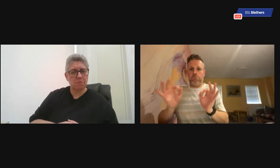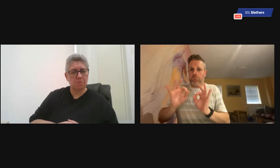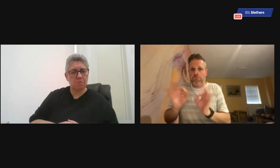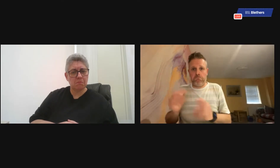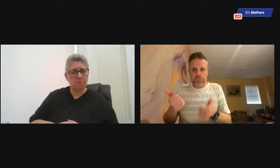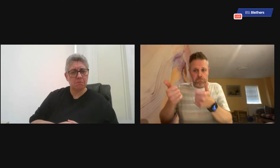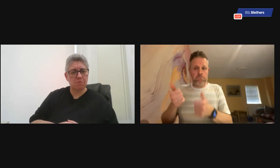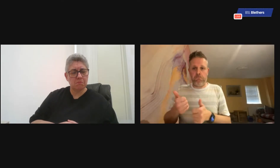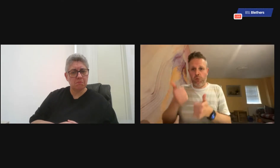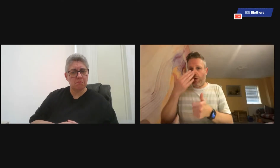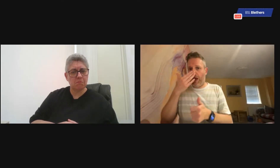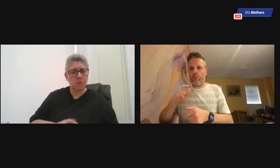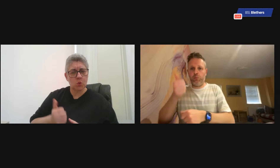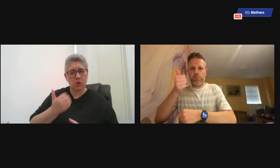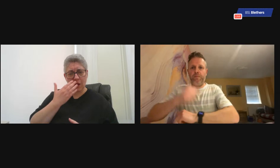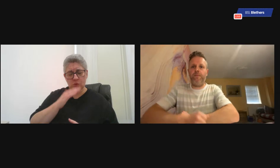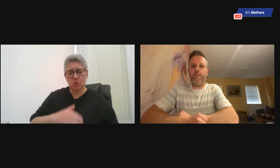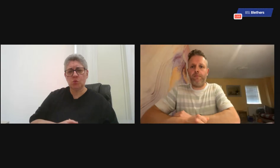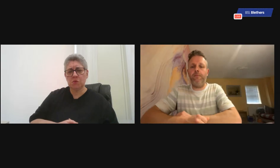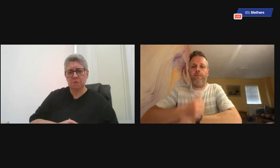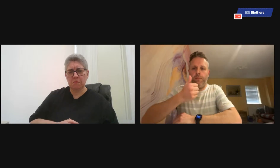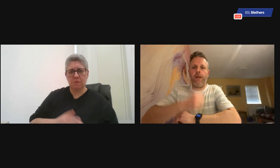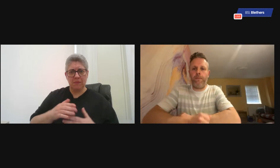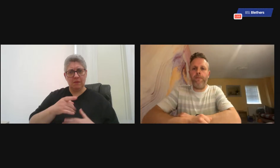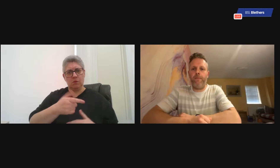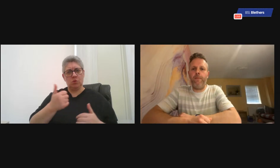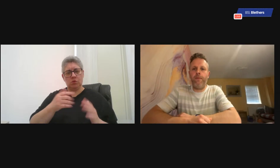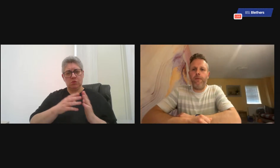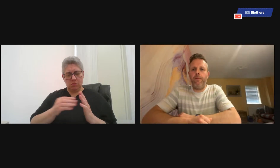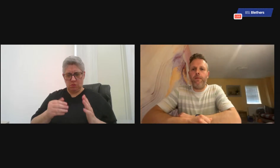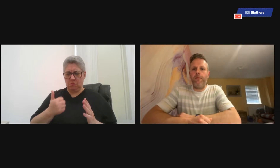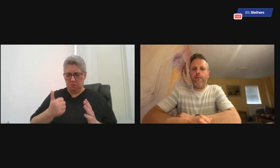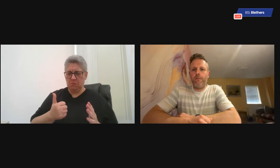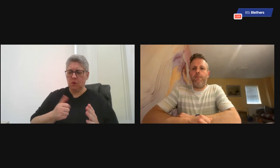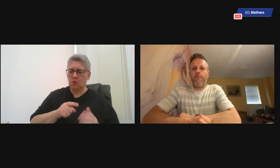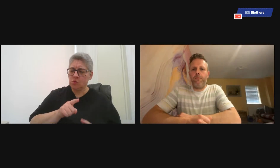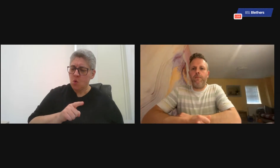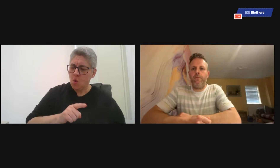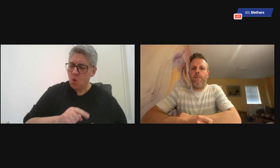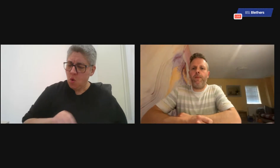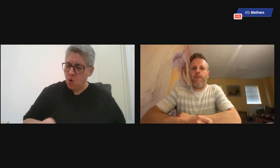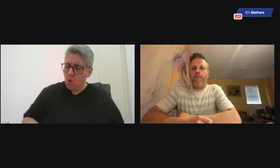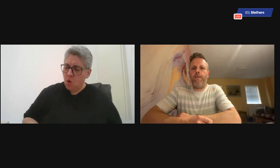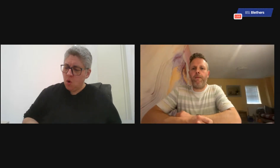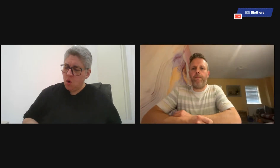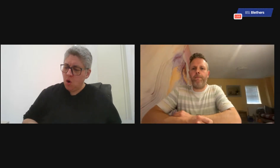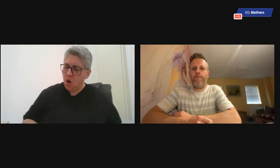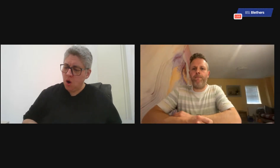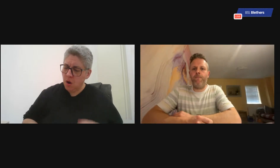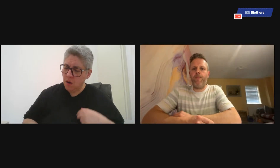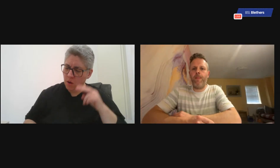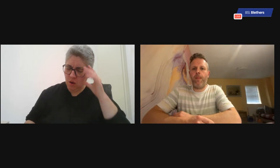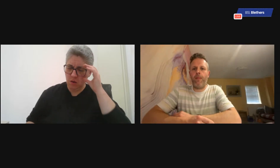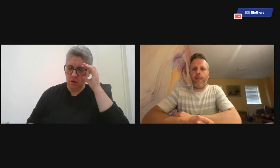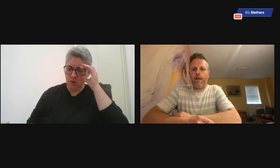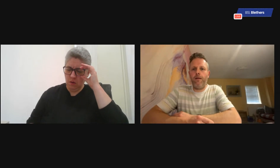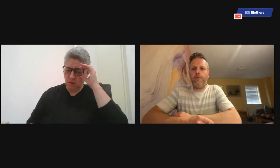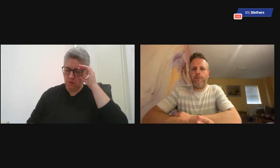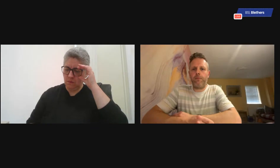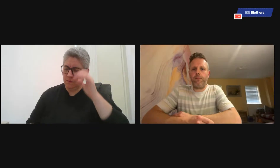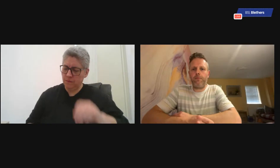of an interpreter. I've not had to pay for that myself. So they've been really fabulous. That sounds